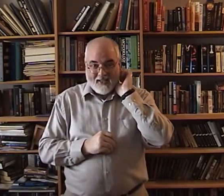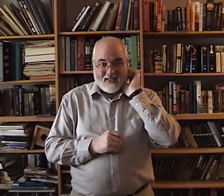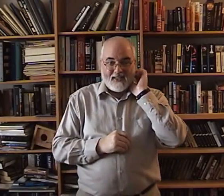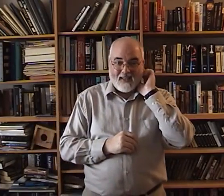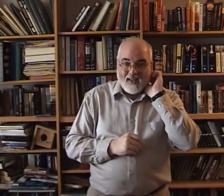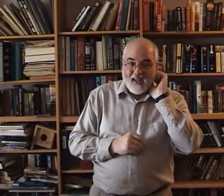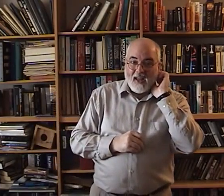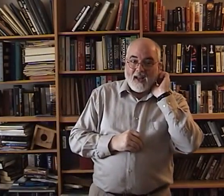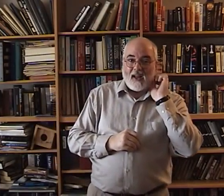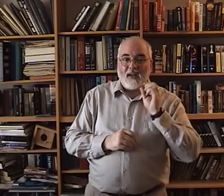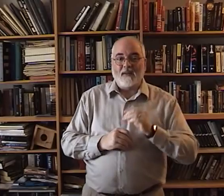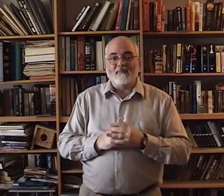is